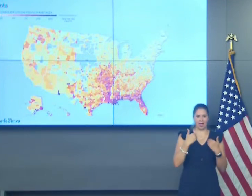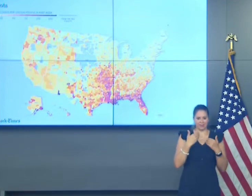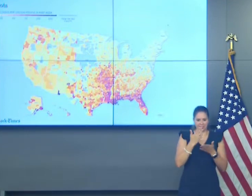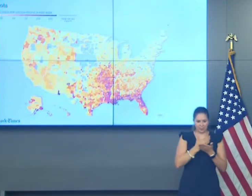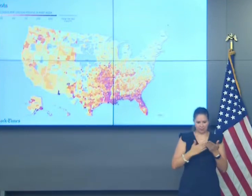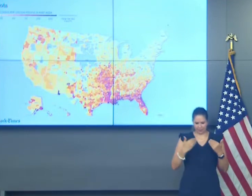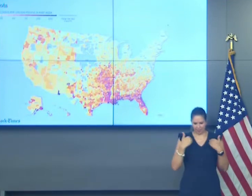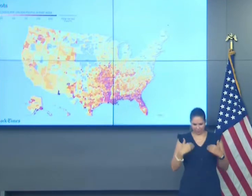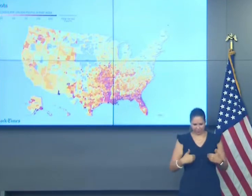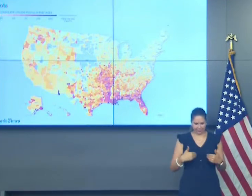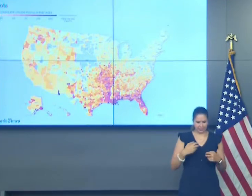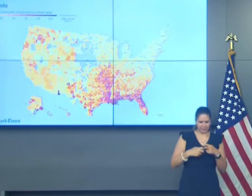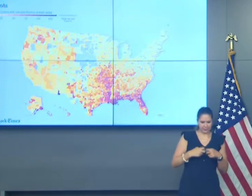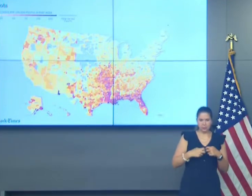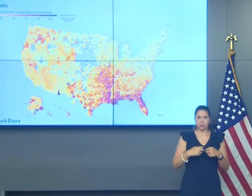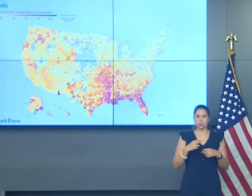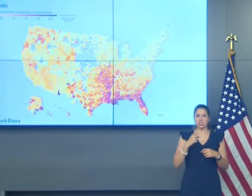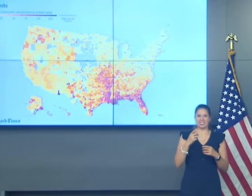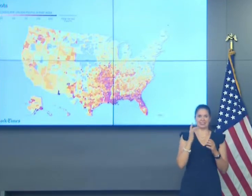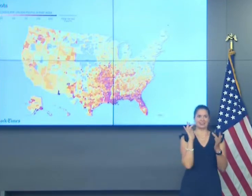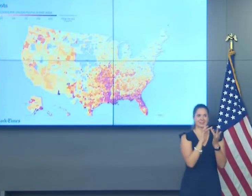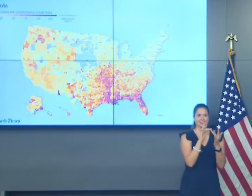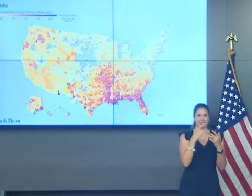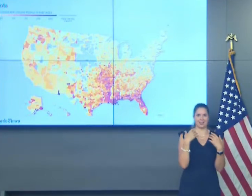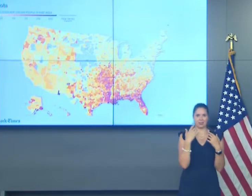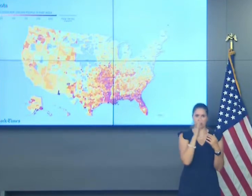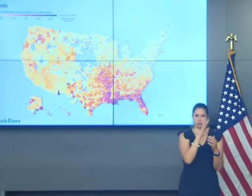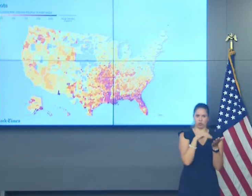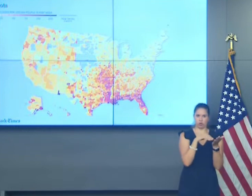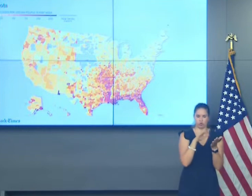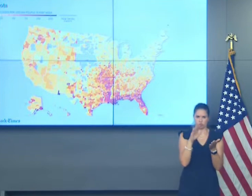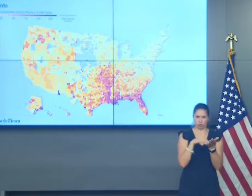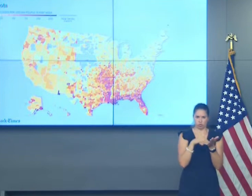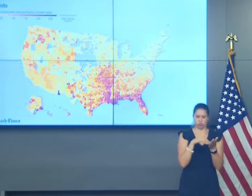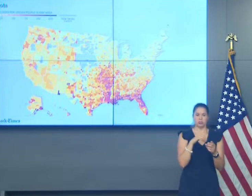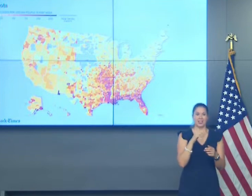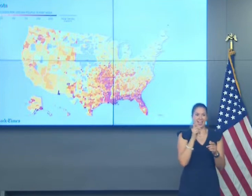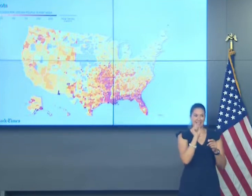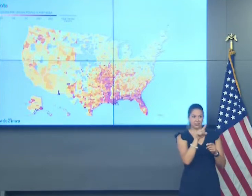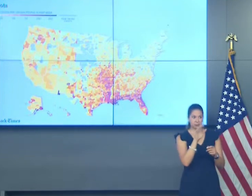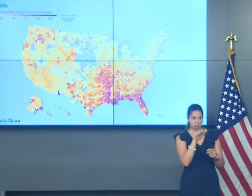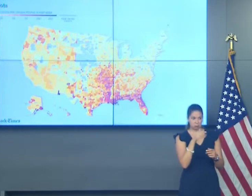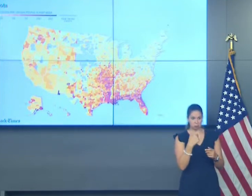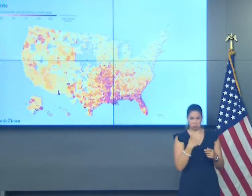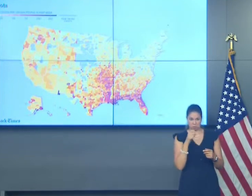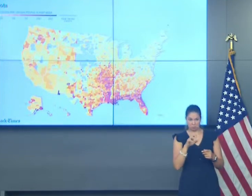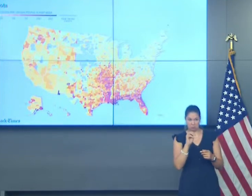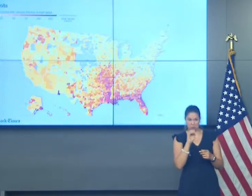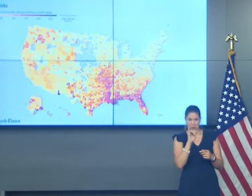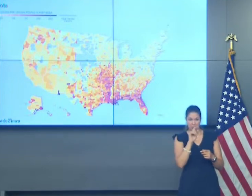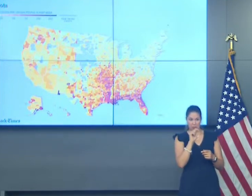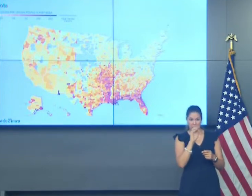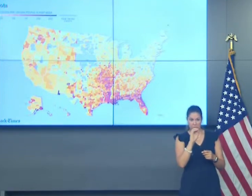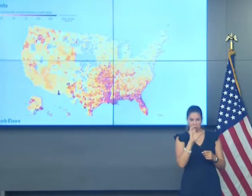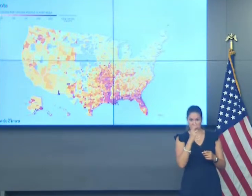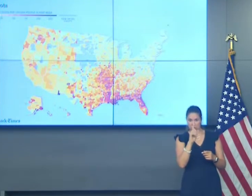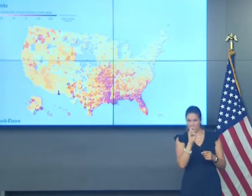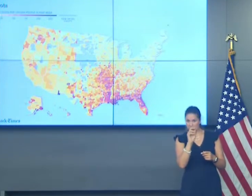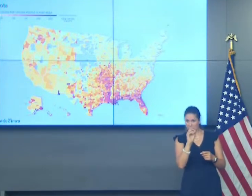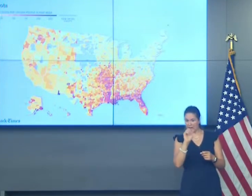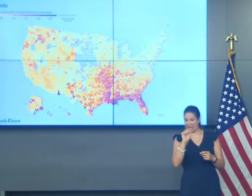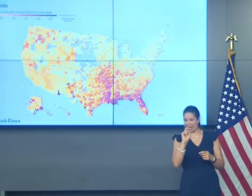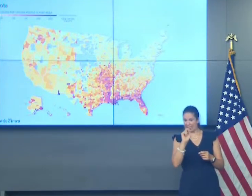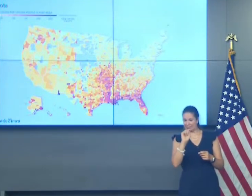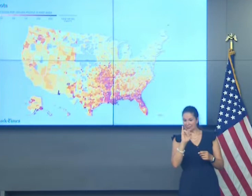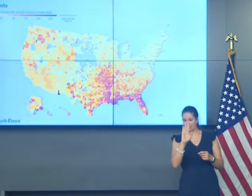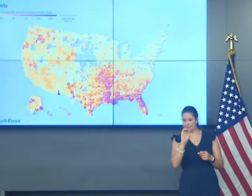conditions, immediately contact your healthcare provider. Ask them if you would be a candidate for monoclonal antibodies, and if